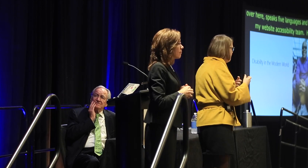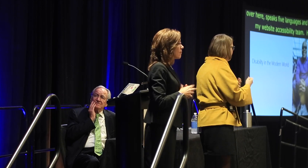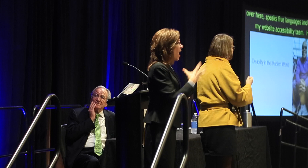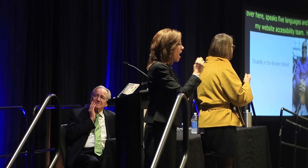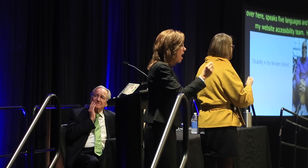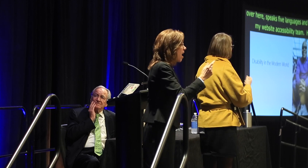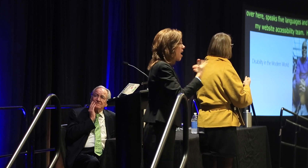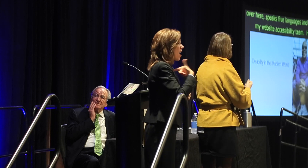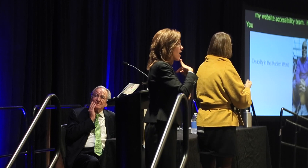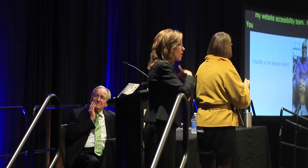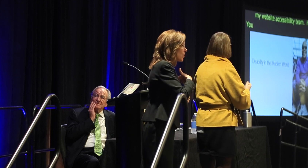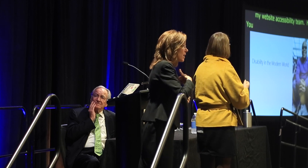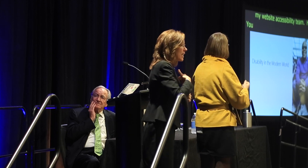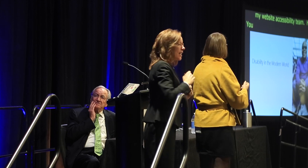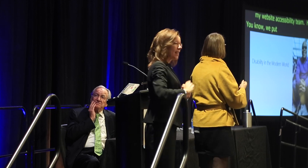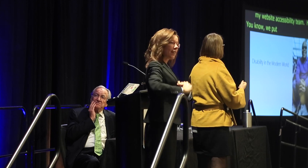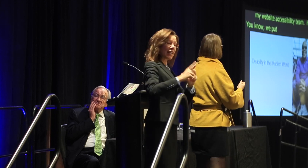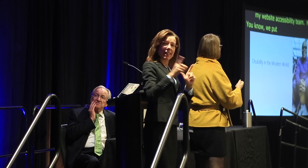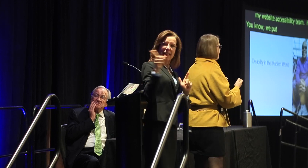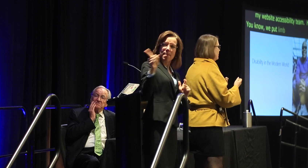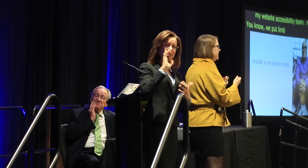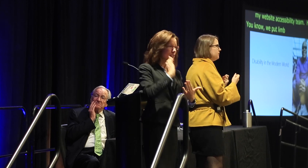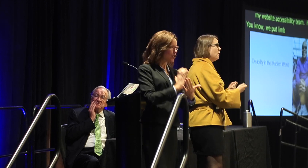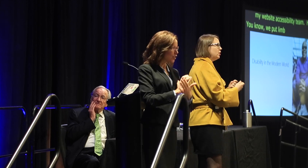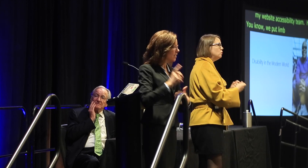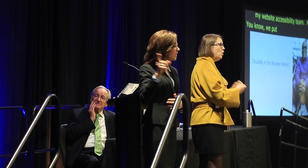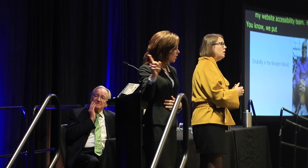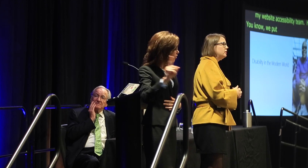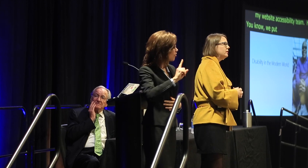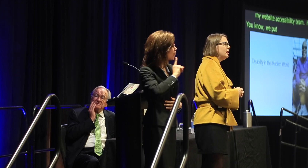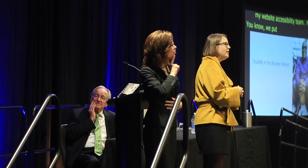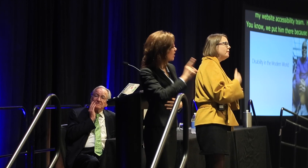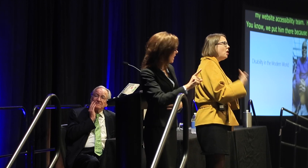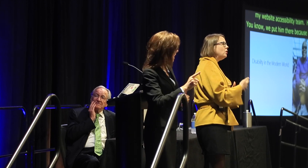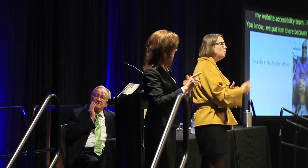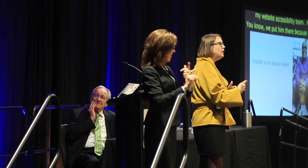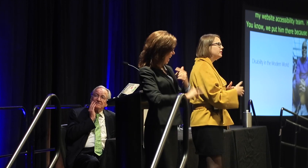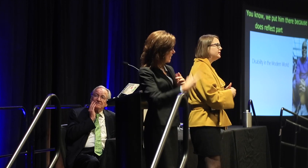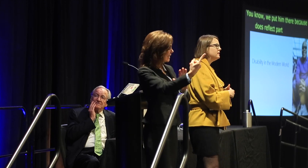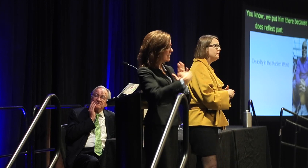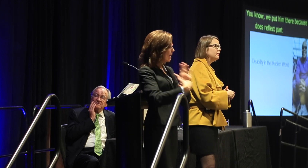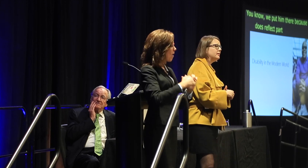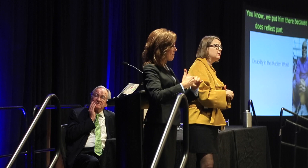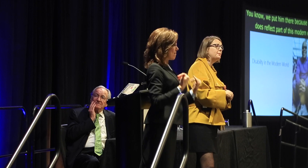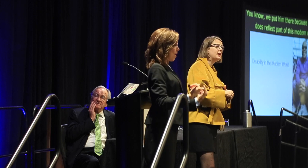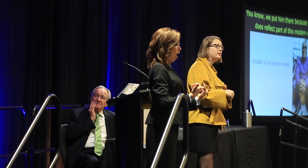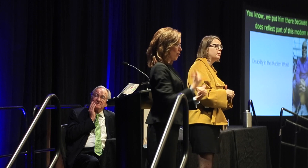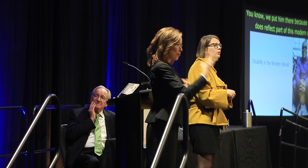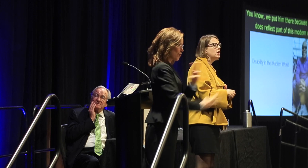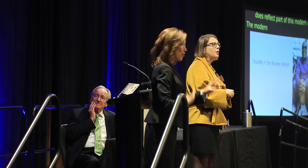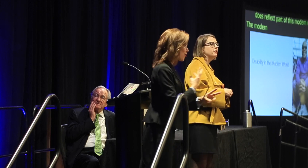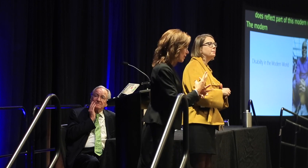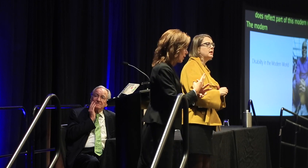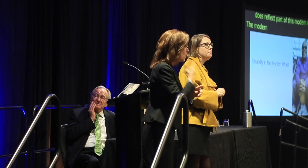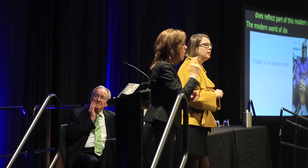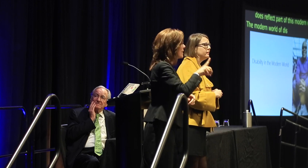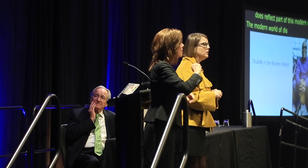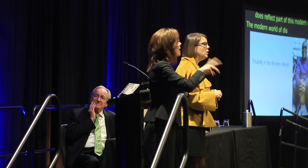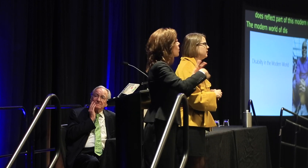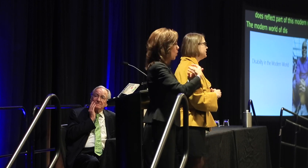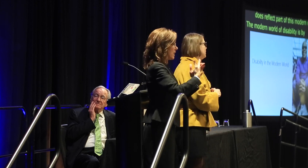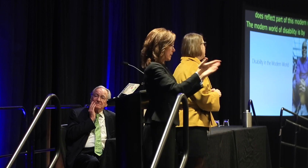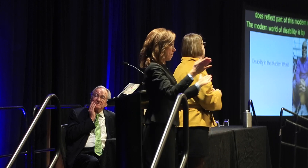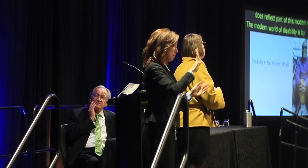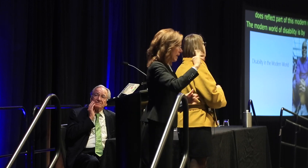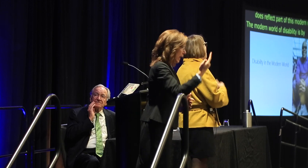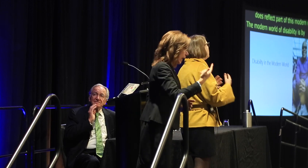We put him up because he really does reflect part of this modern world. The modern world of disability is big, as we all know. It's 1 billion plus in